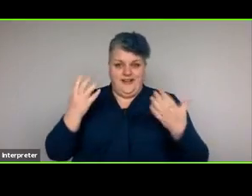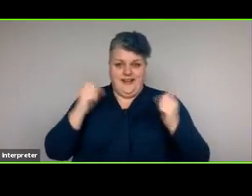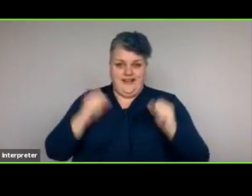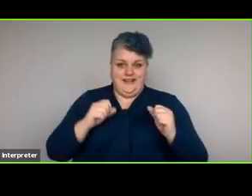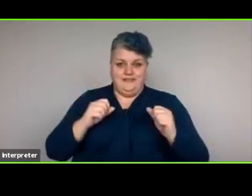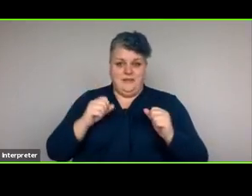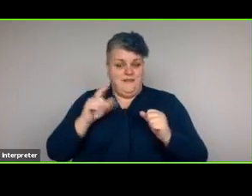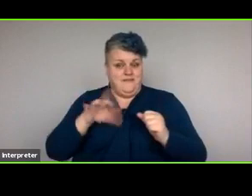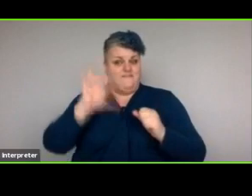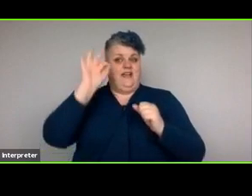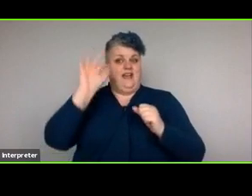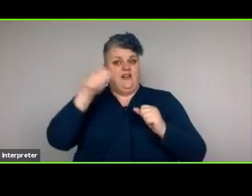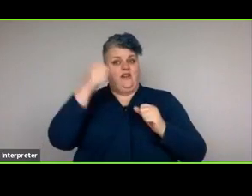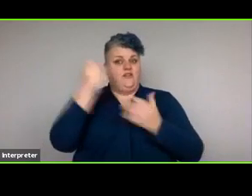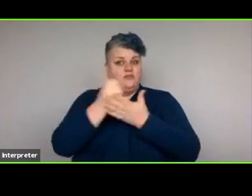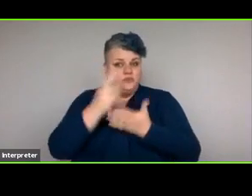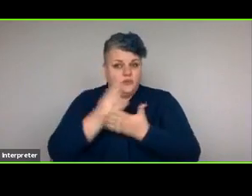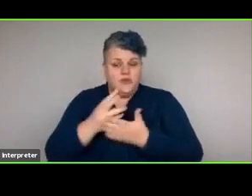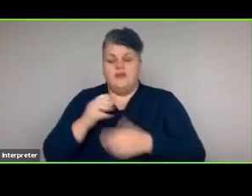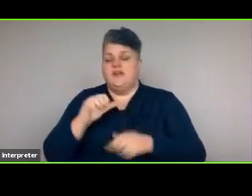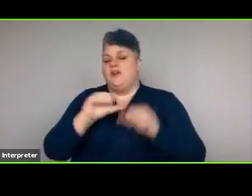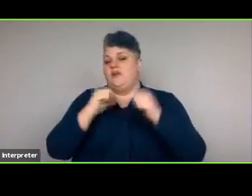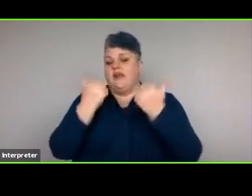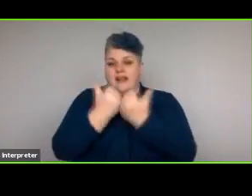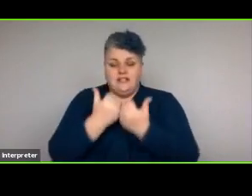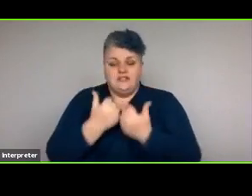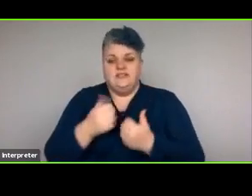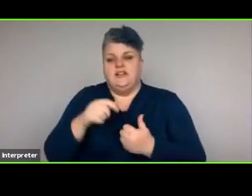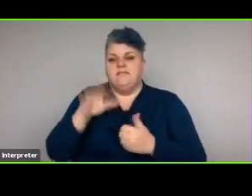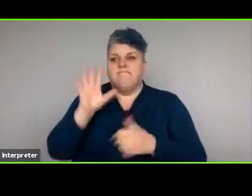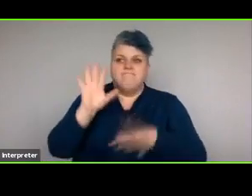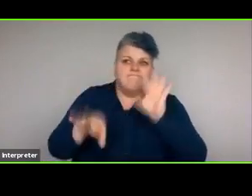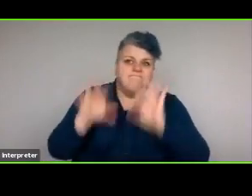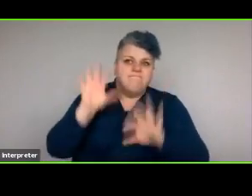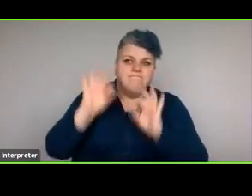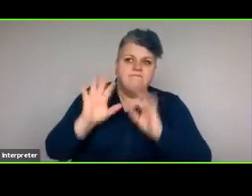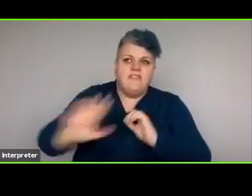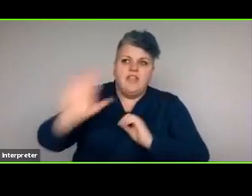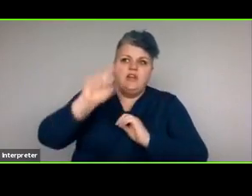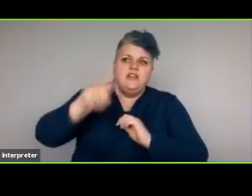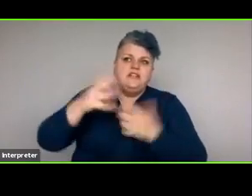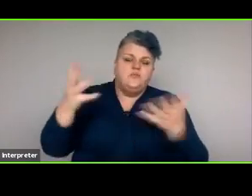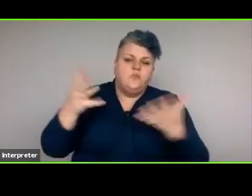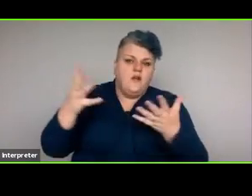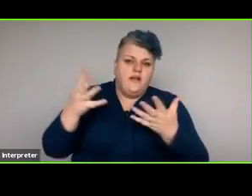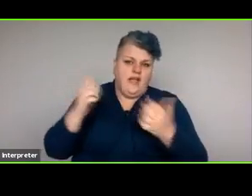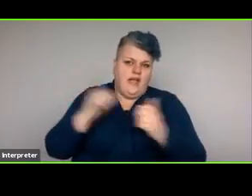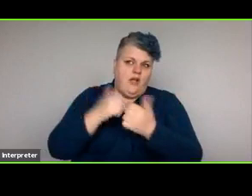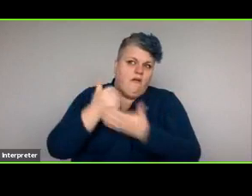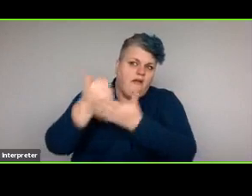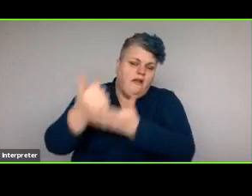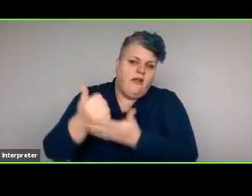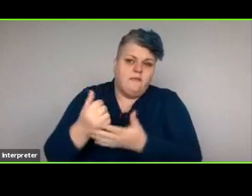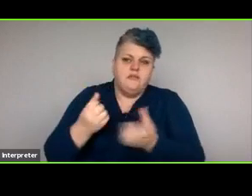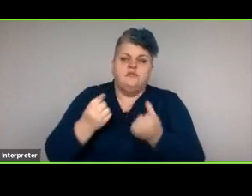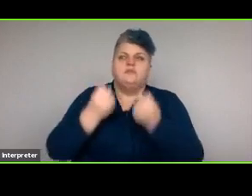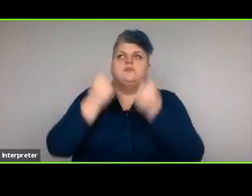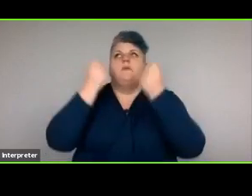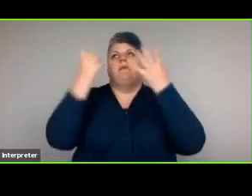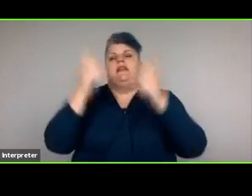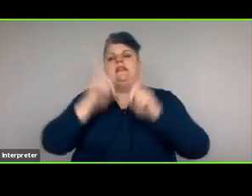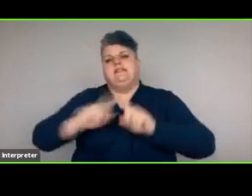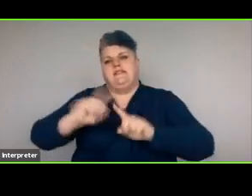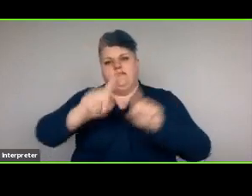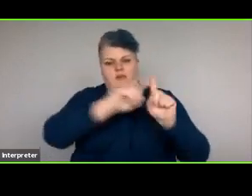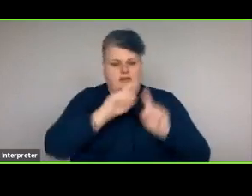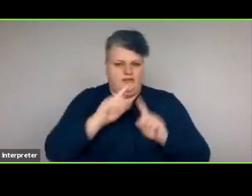worker in your life or at a local agency and see what needs they might be able to meet. Because there's all kinds of unique stuff floating around out there right now,